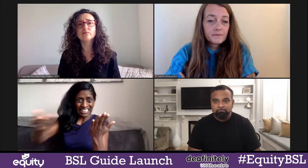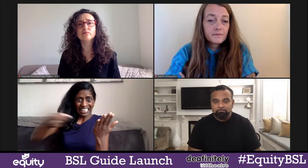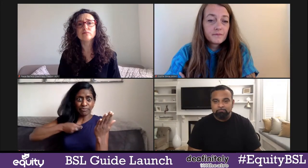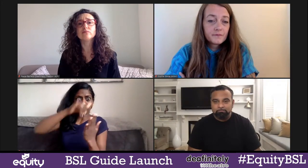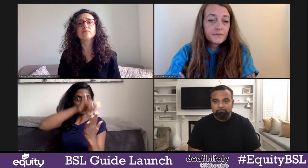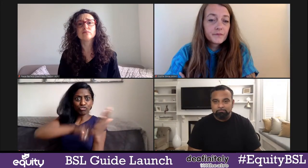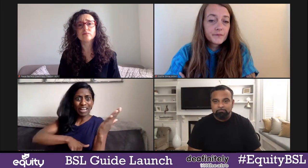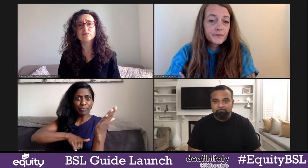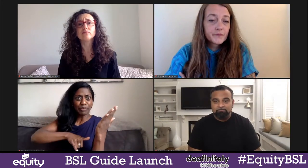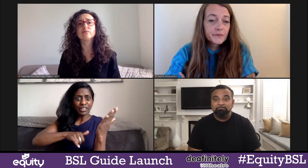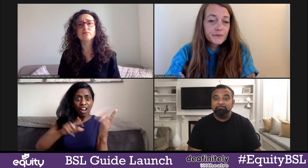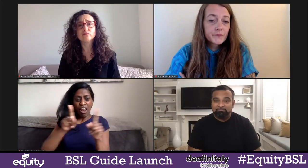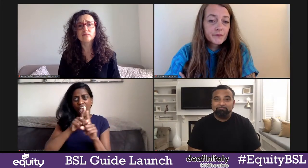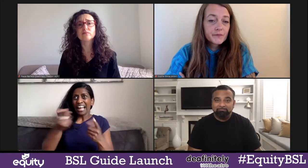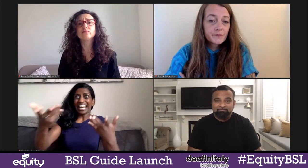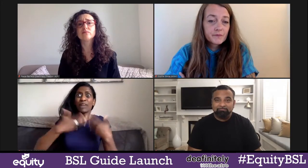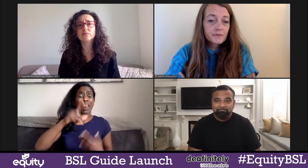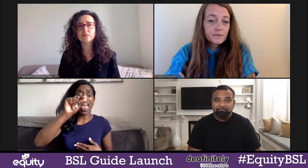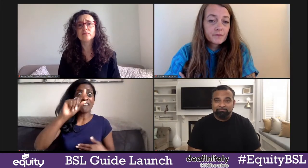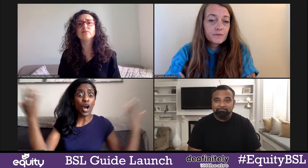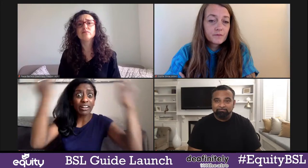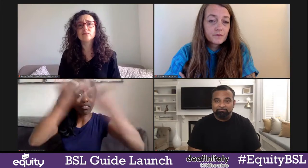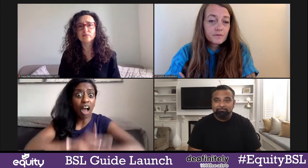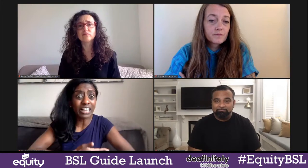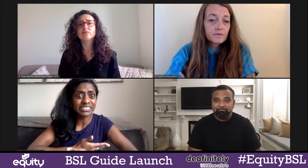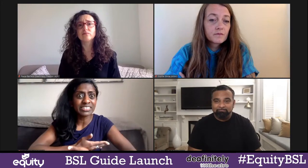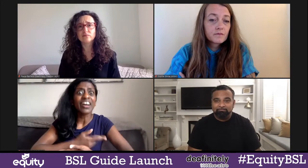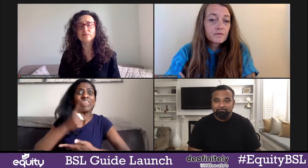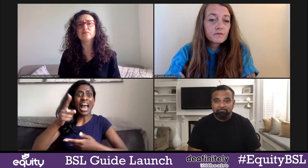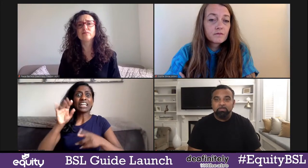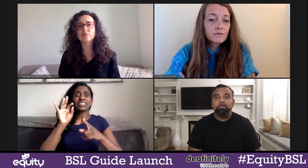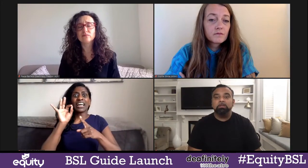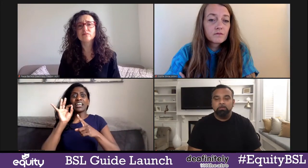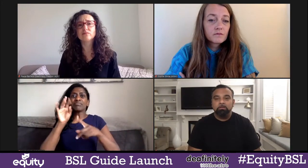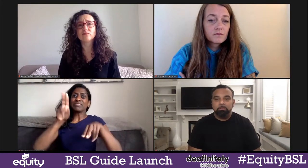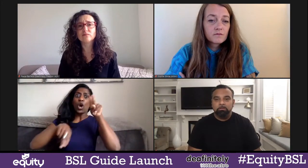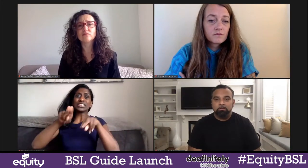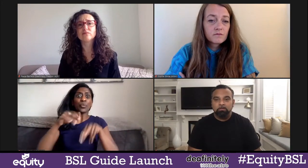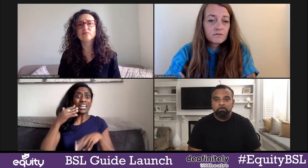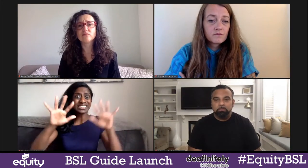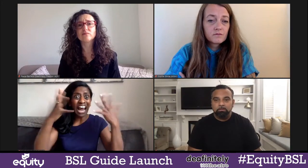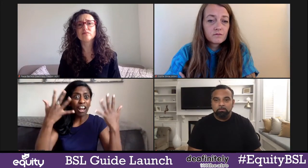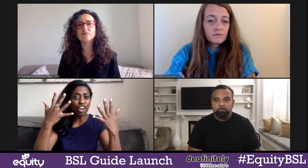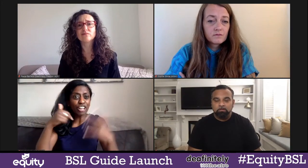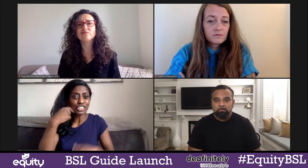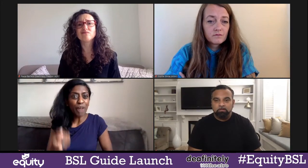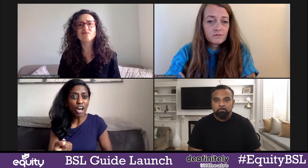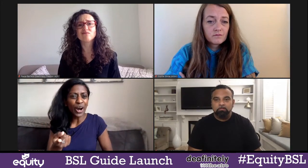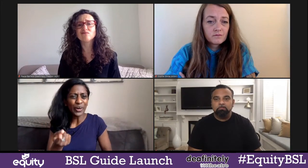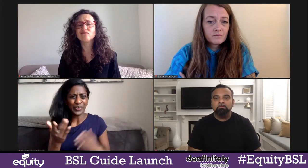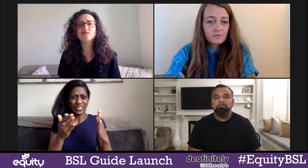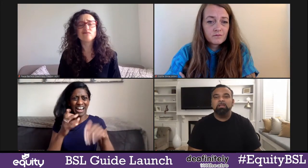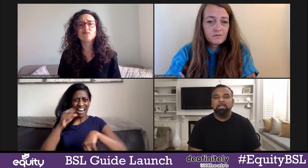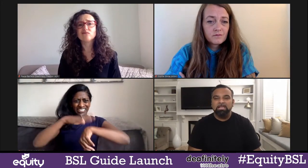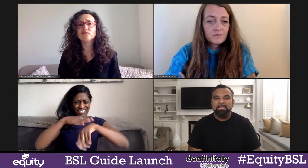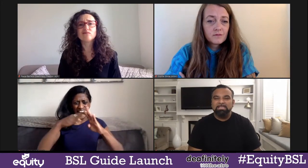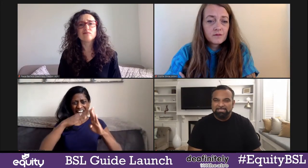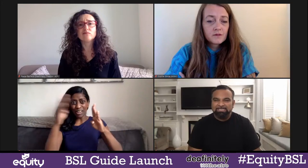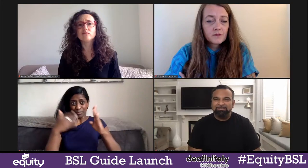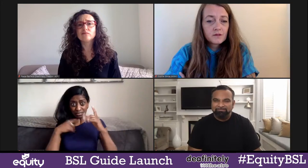I read a casting notice and I have all of this extra responsibility. Perhaps I receive the information